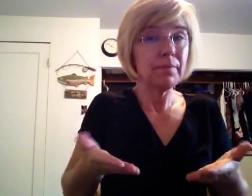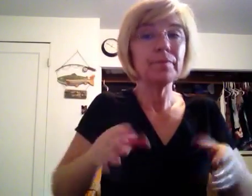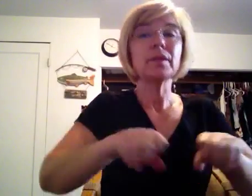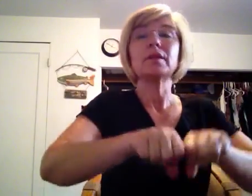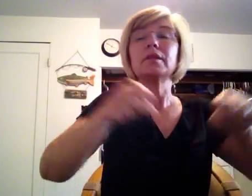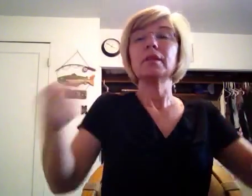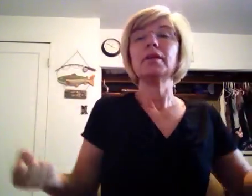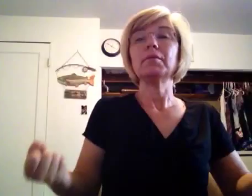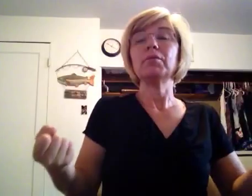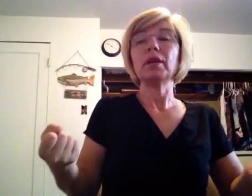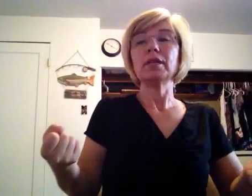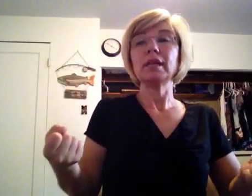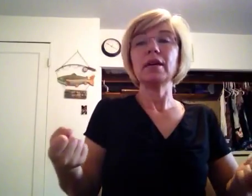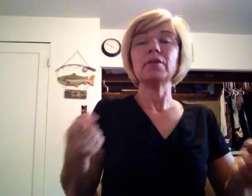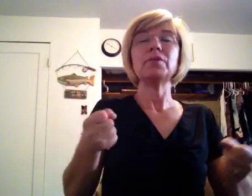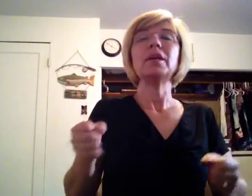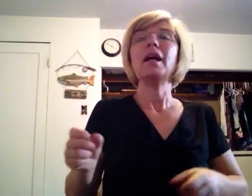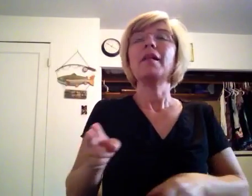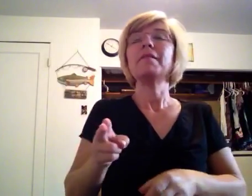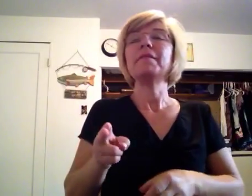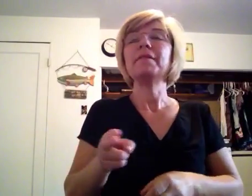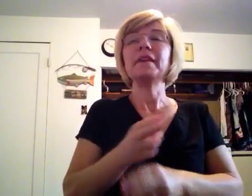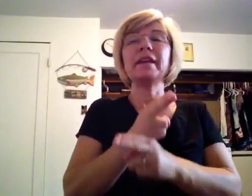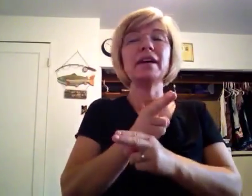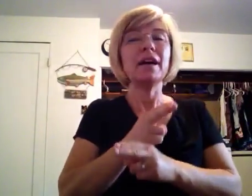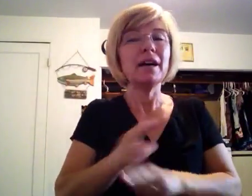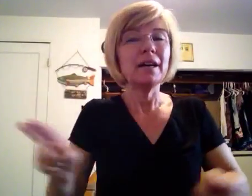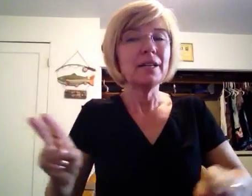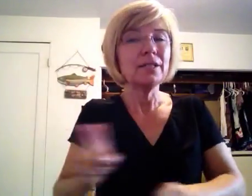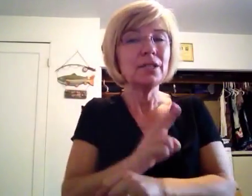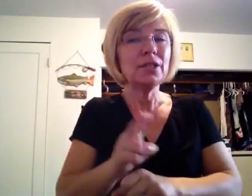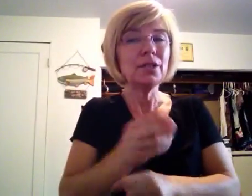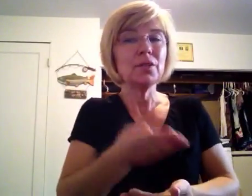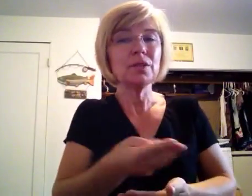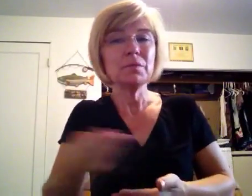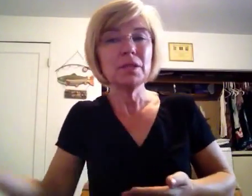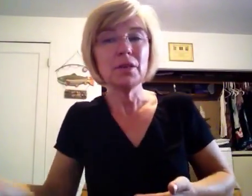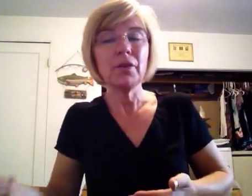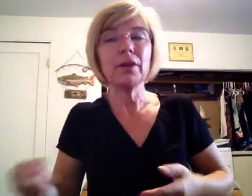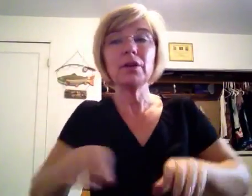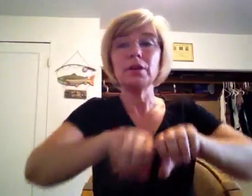unused dead material and turn them into nutrients in the soil, which plants use to grow.